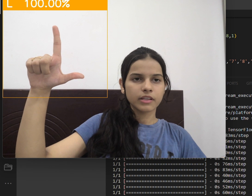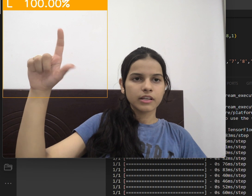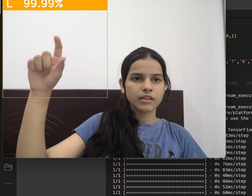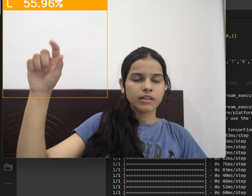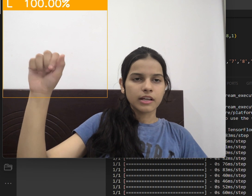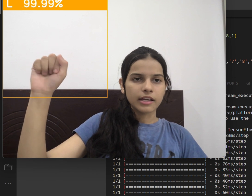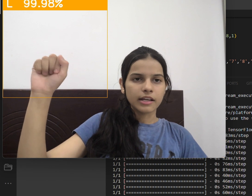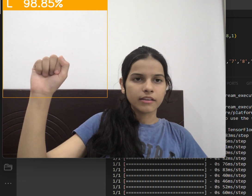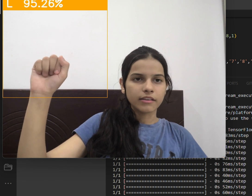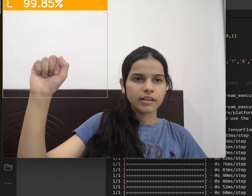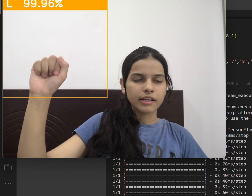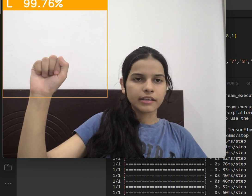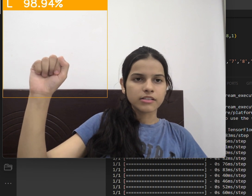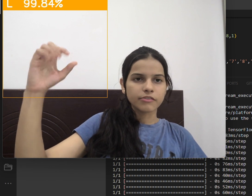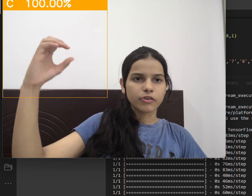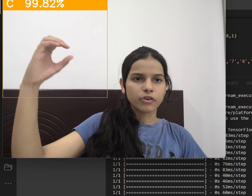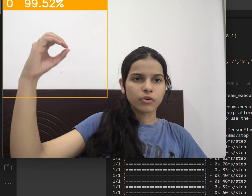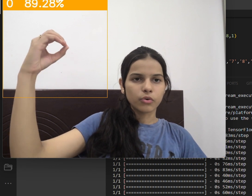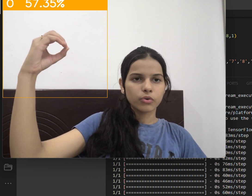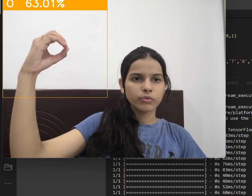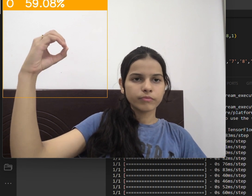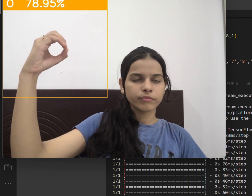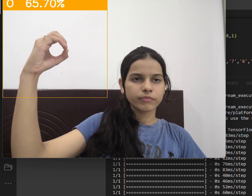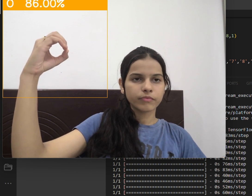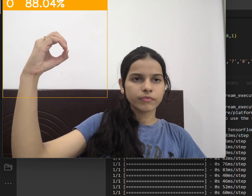and then I can say for O.